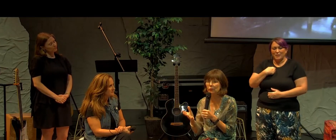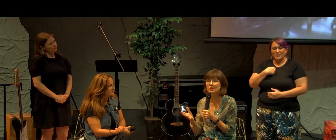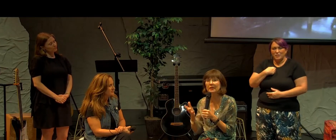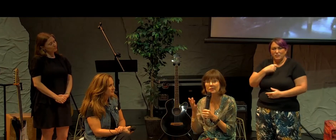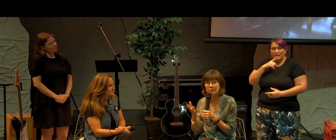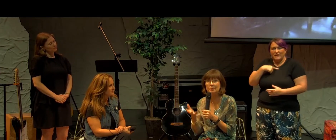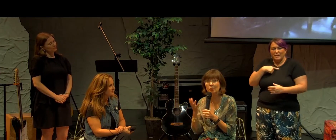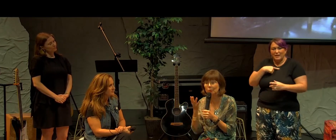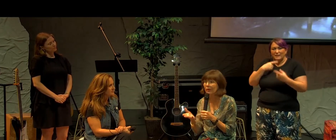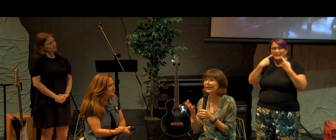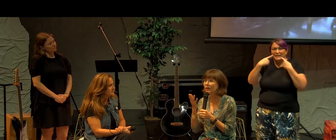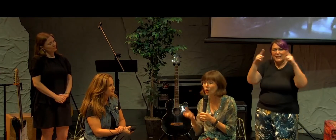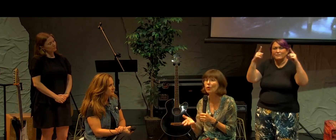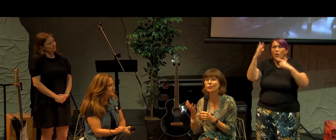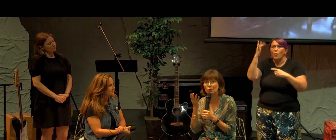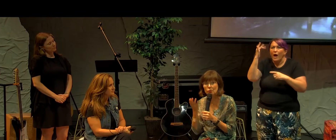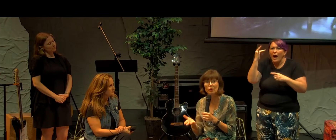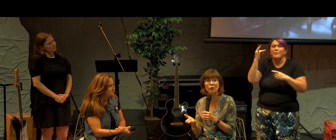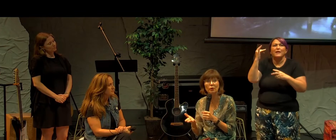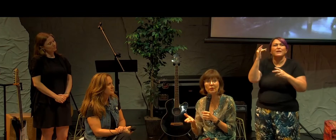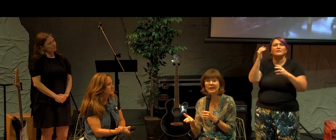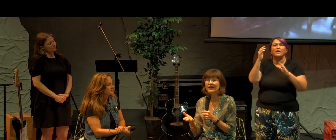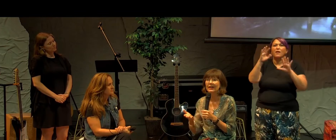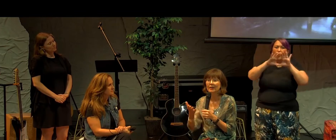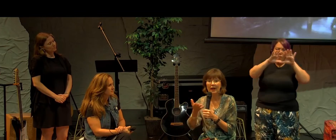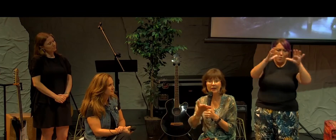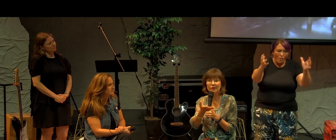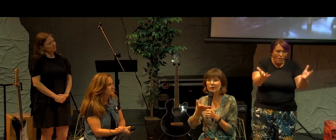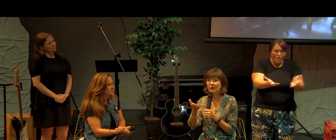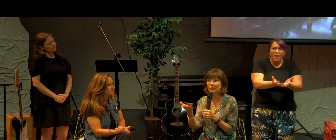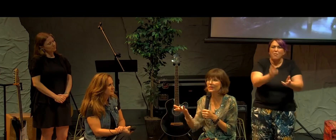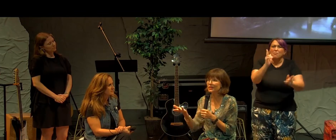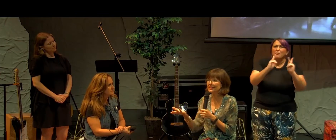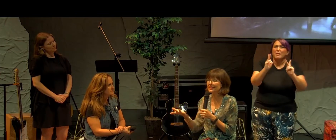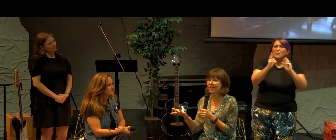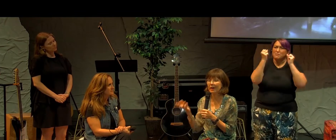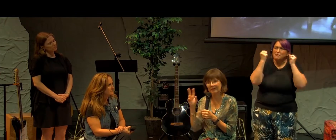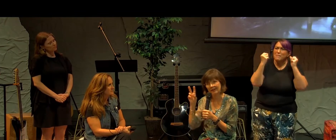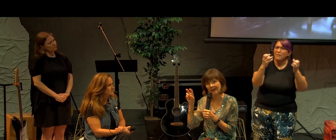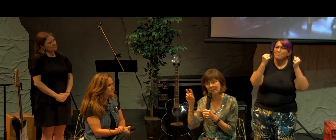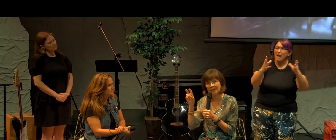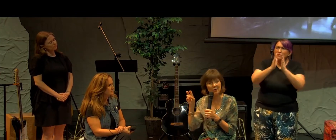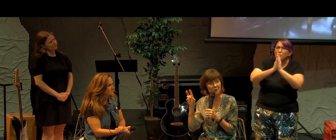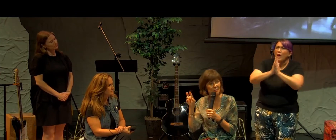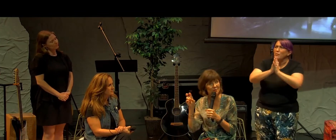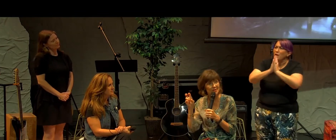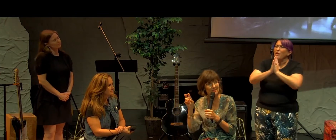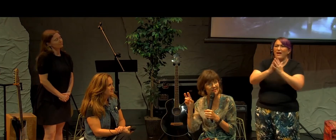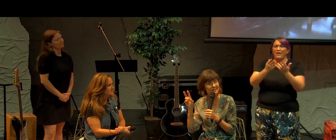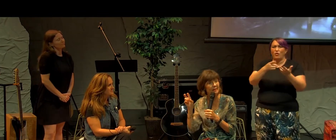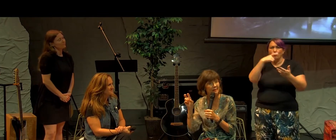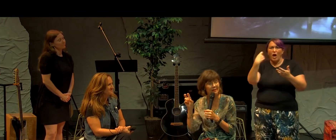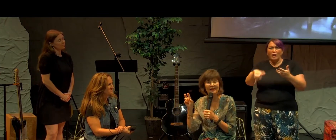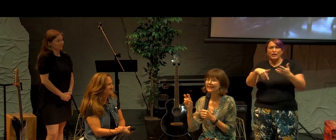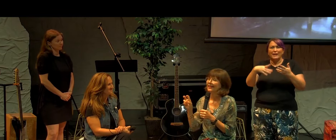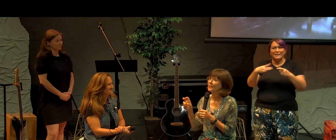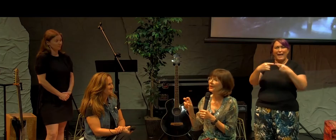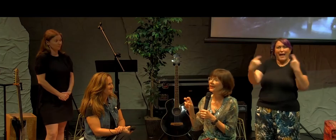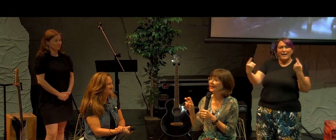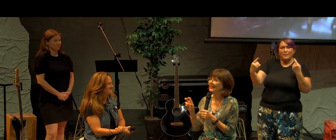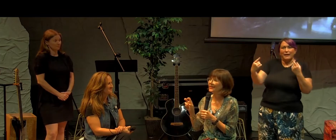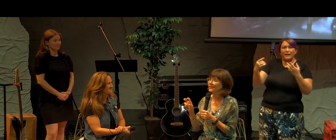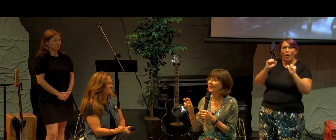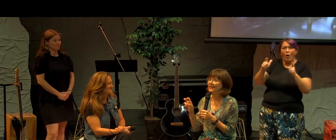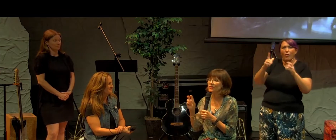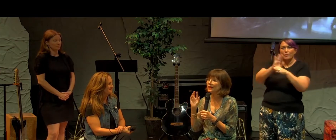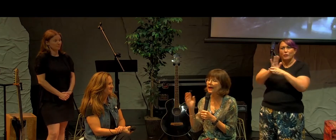successful was because people prayed all over the world. Russia's our enemy in all the movies, right, still. But,